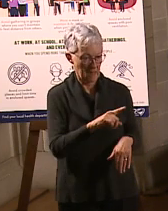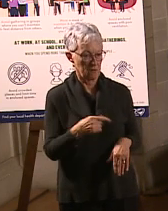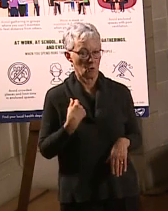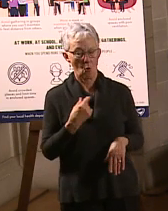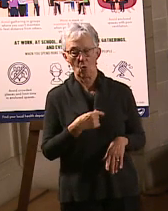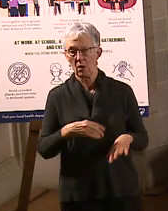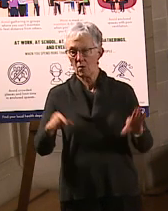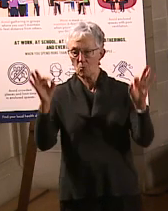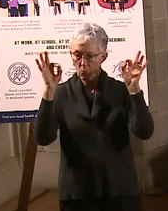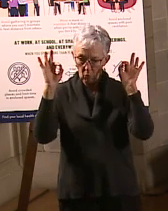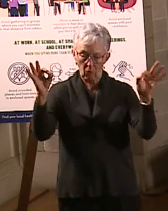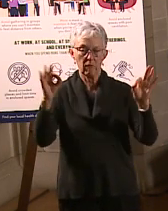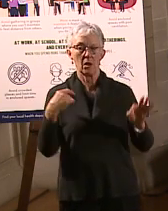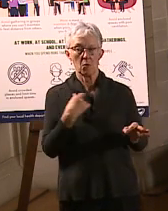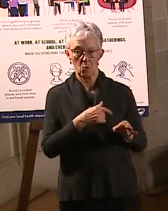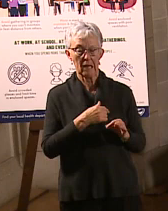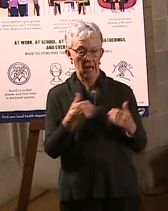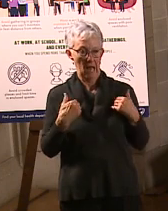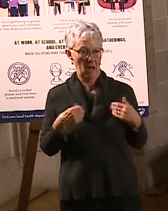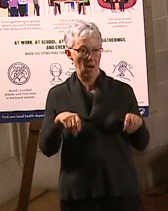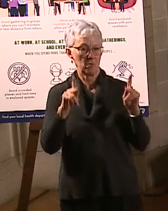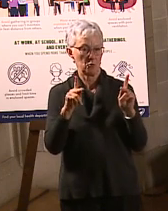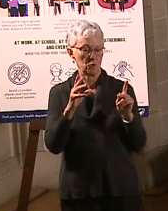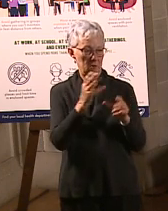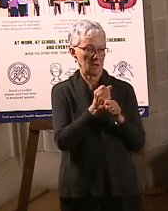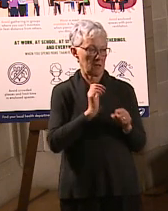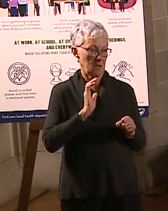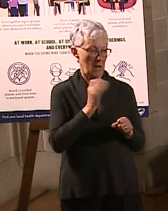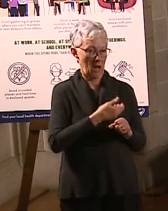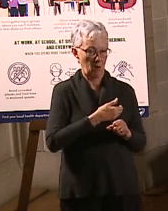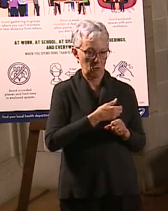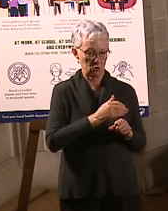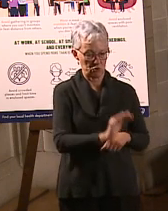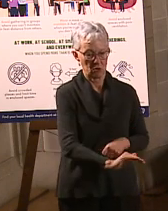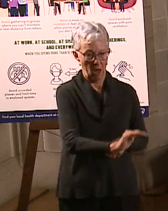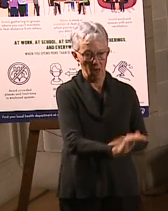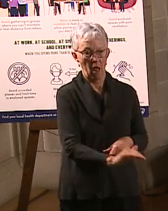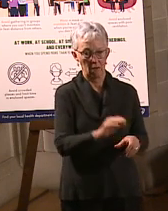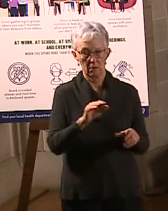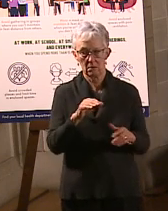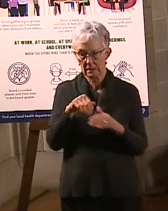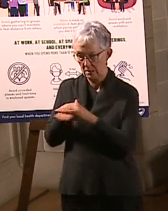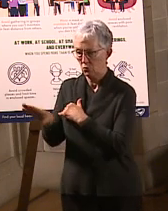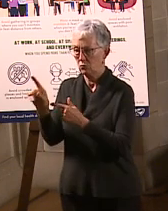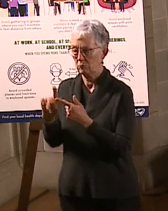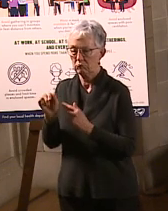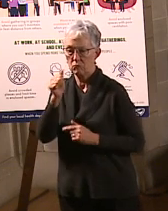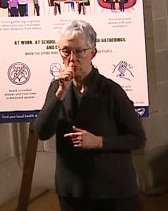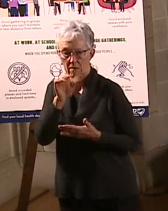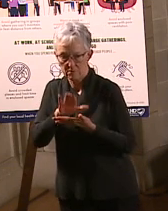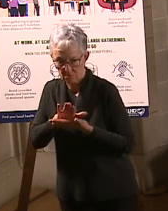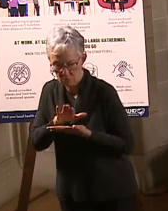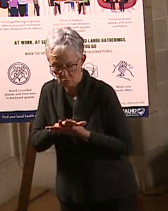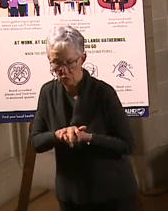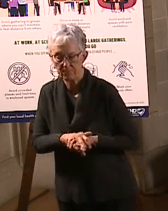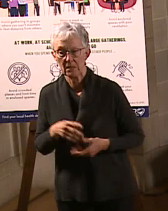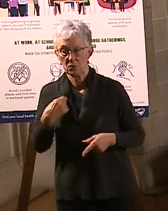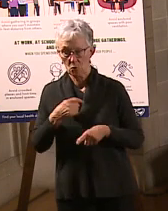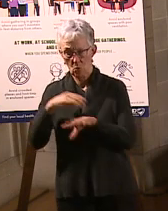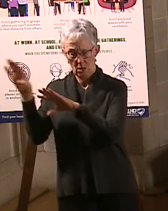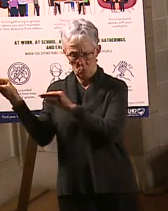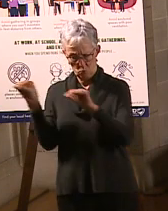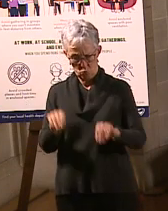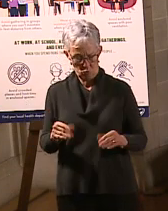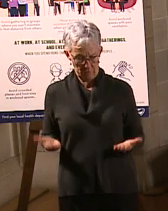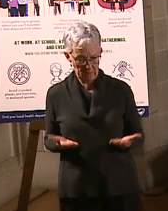through that educational crisis and back on track. And so when we came here, I didn't realize